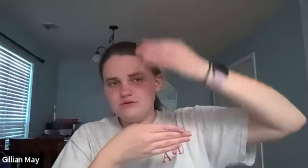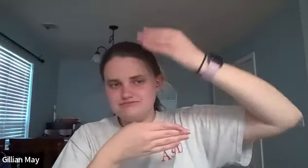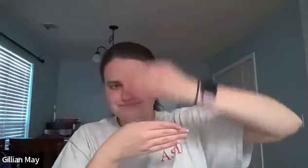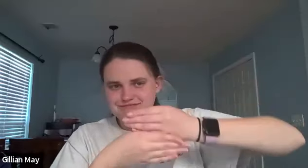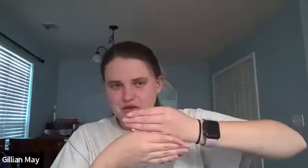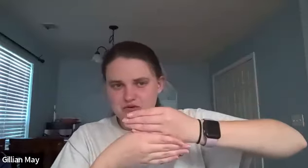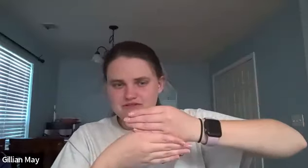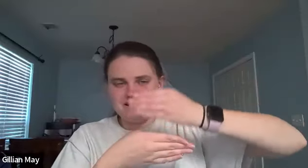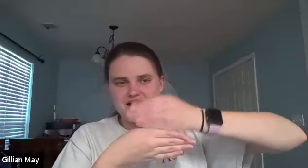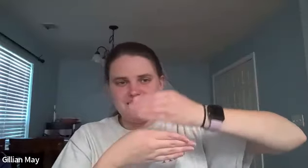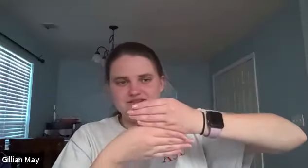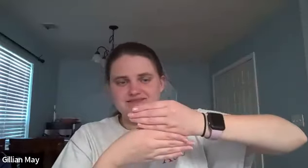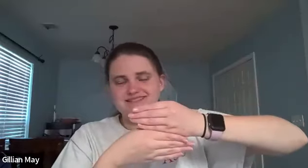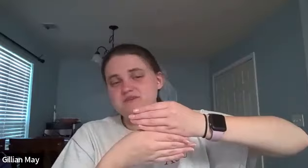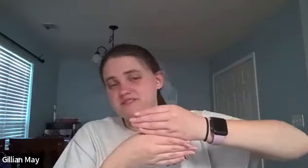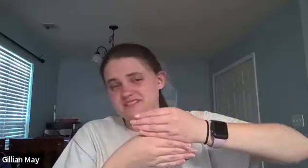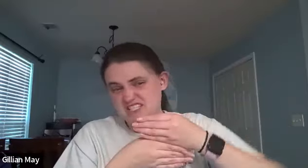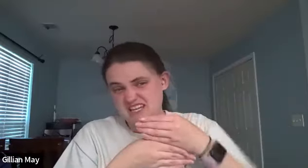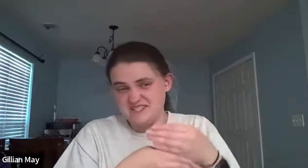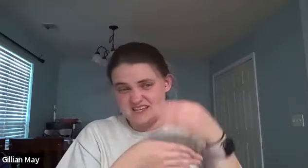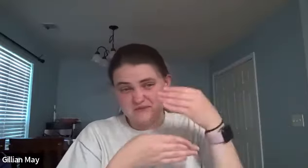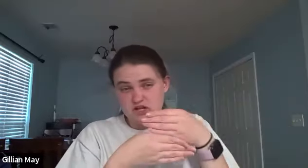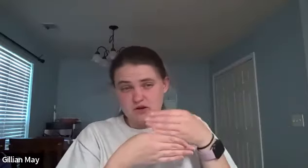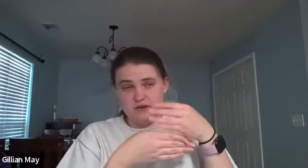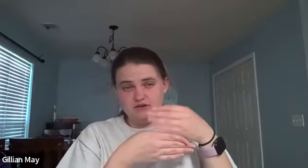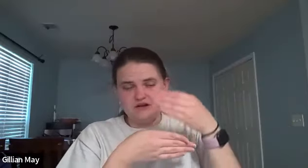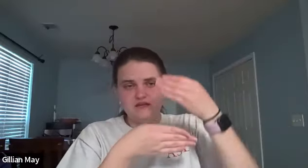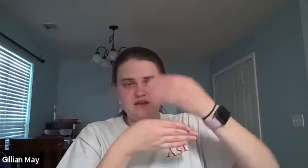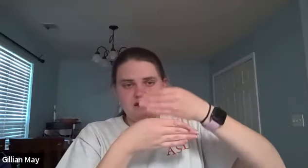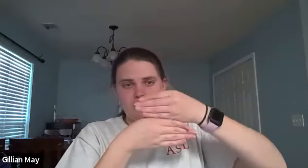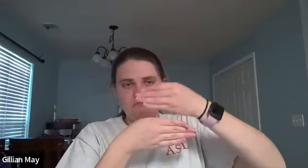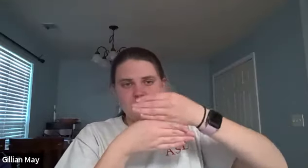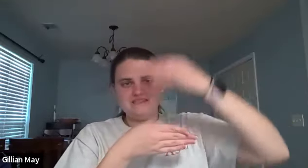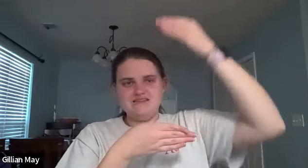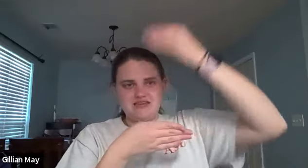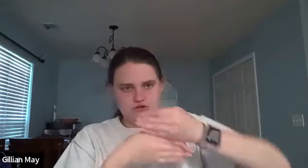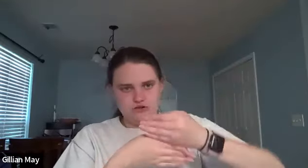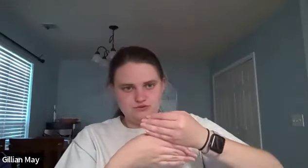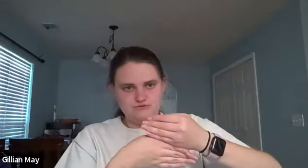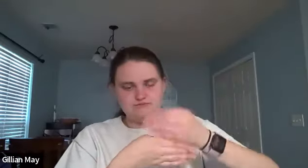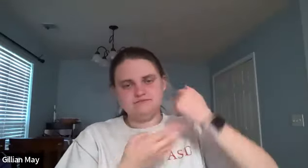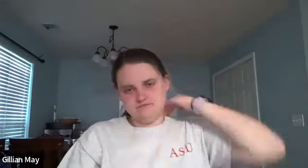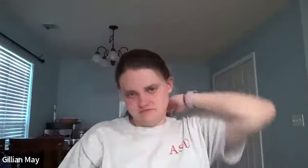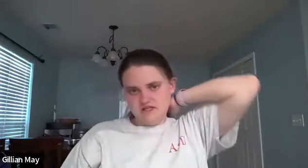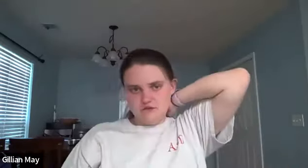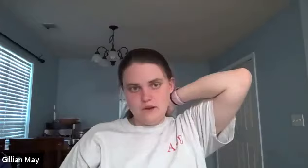go close, like I'll sometimes to just emphasize, I'm talking about a window ahead. I'll bounce and then I'll close. Either way